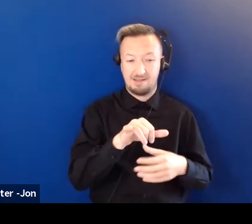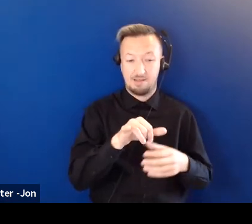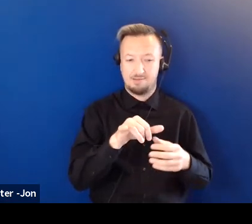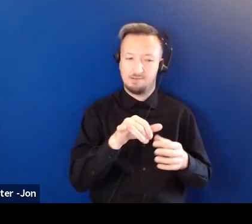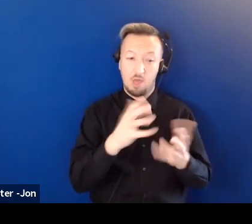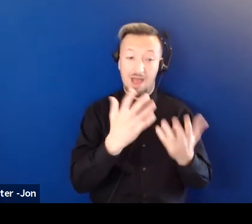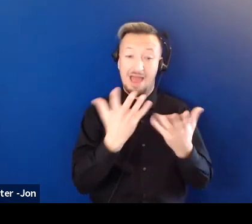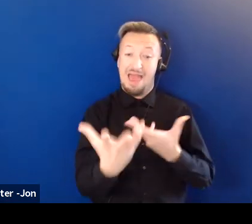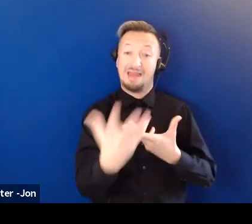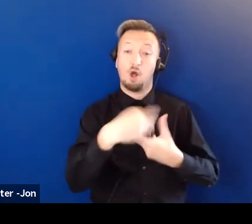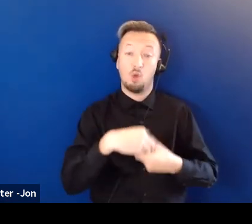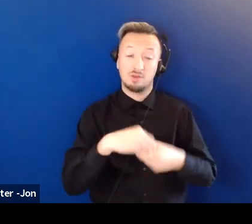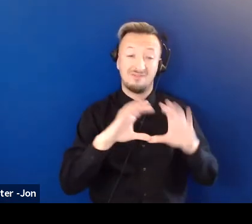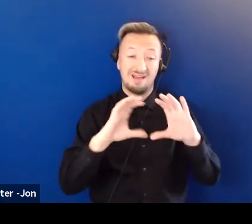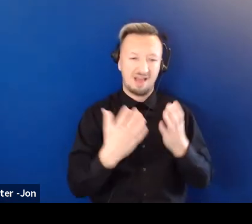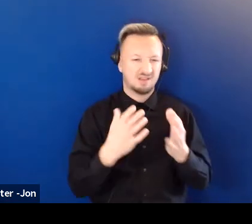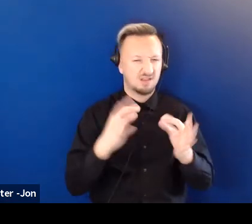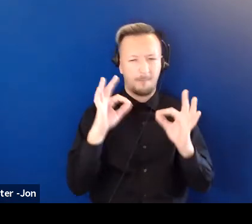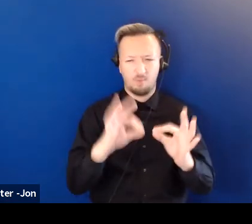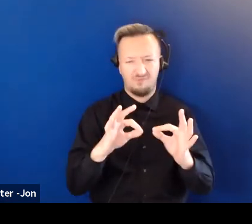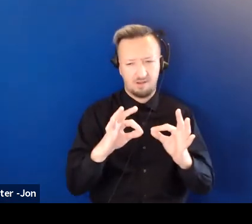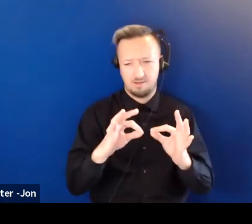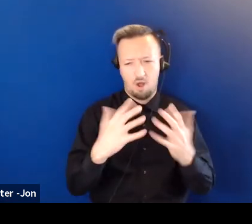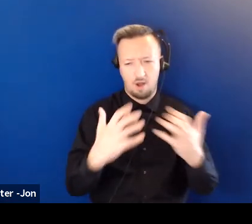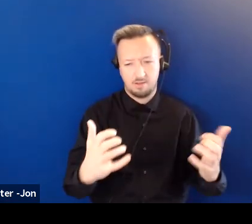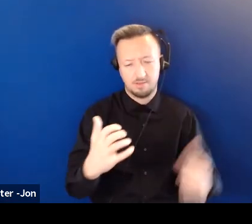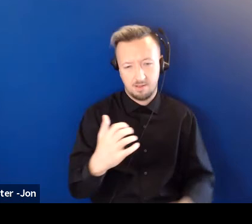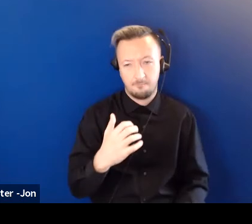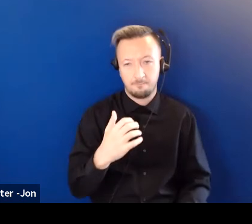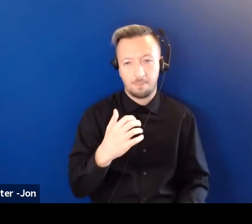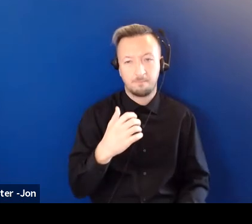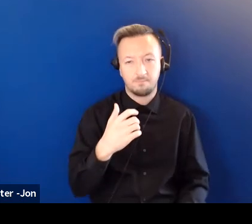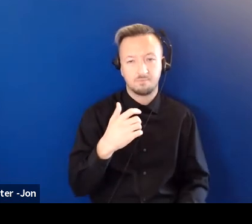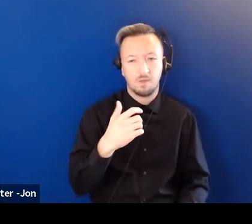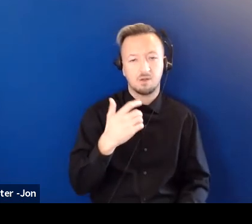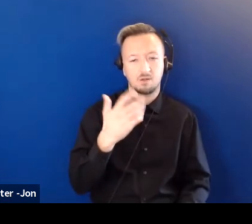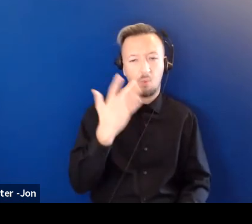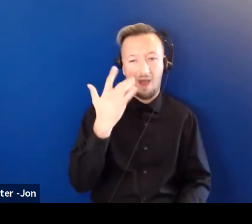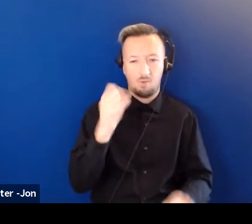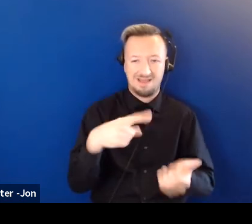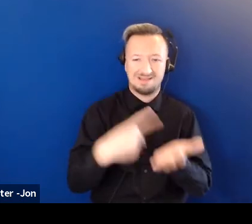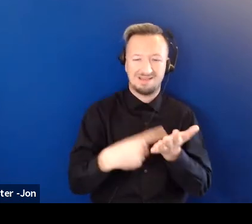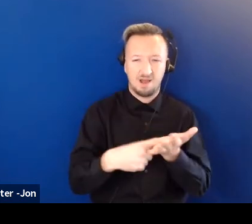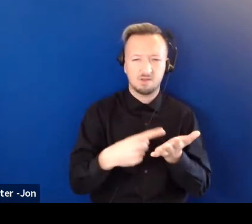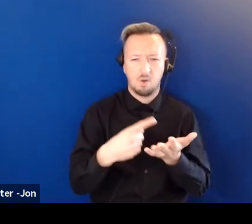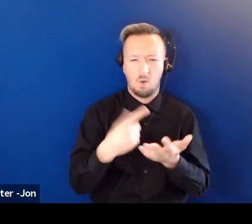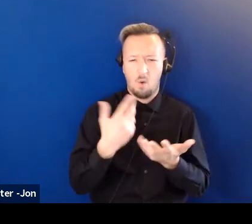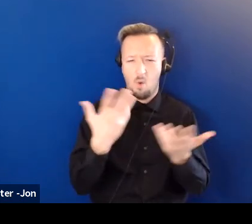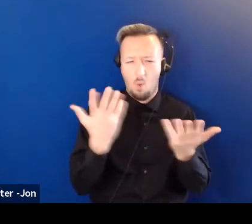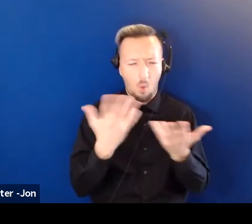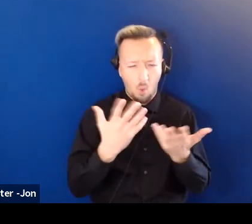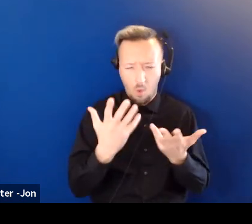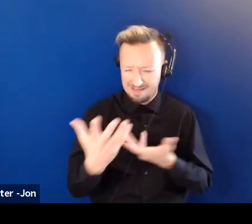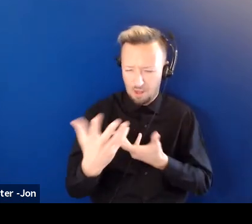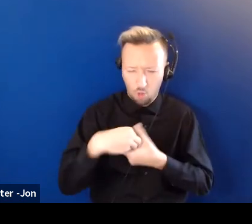for that, because then we're really able to talk about what inclusion looks like and diversity in our community of